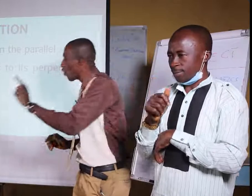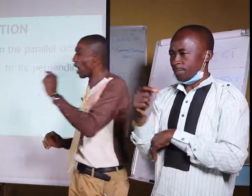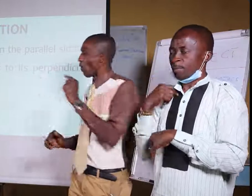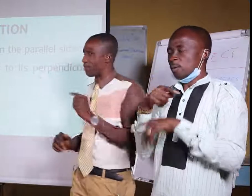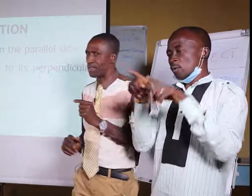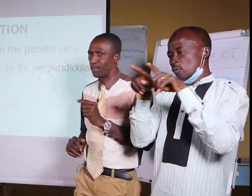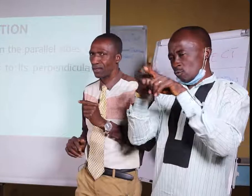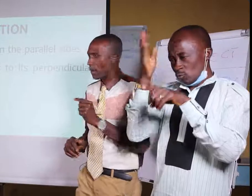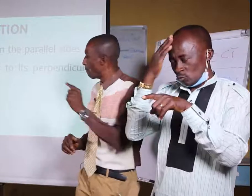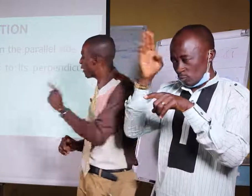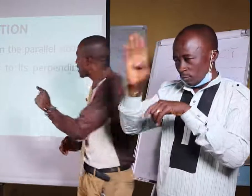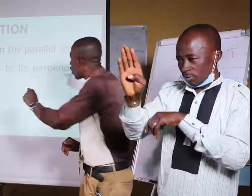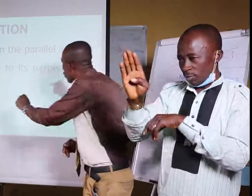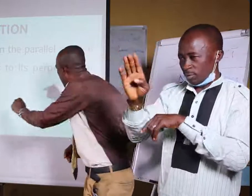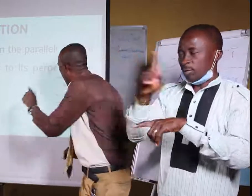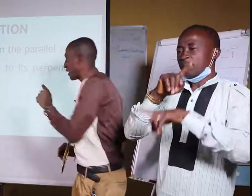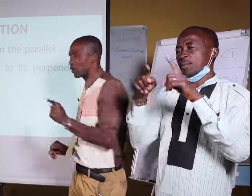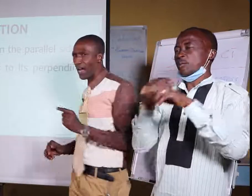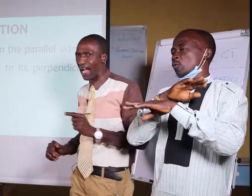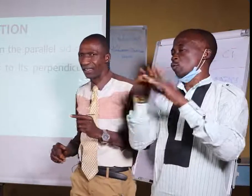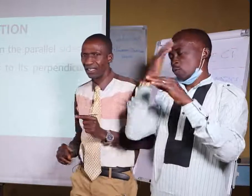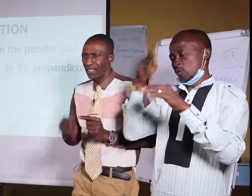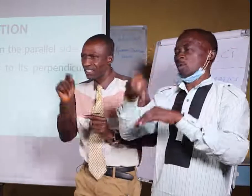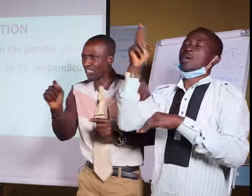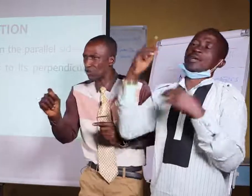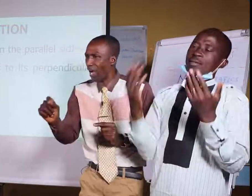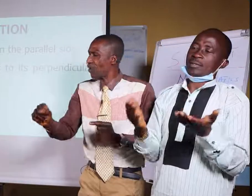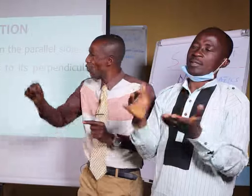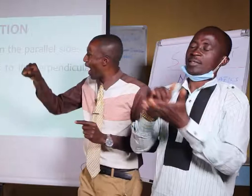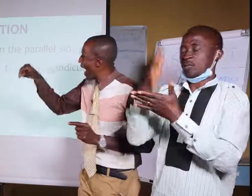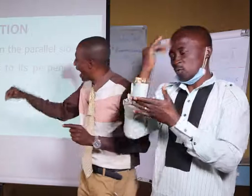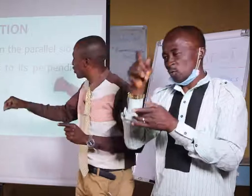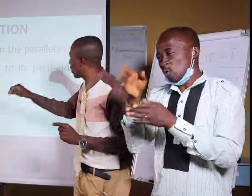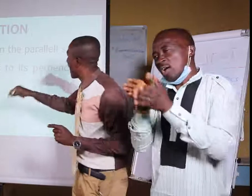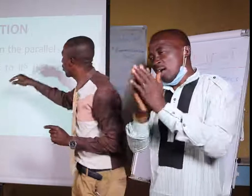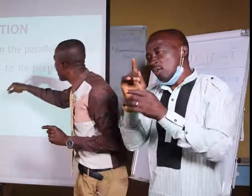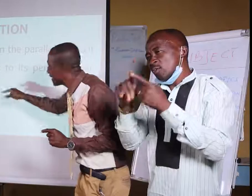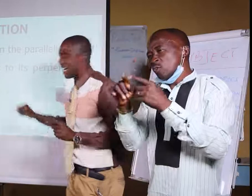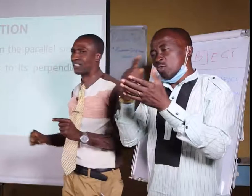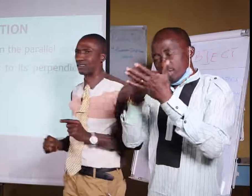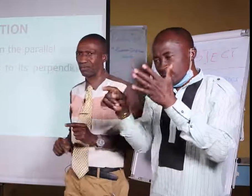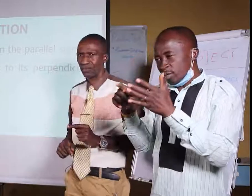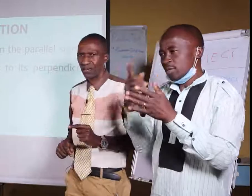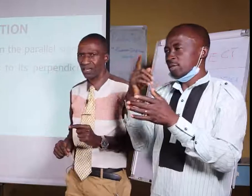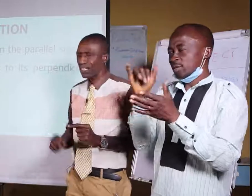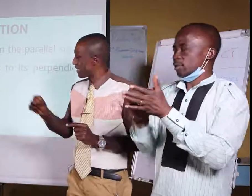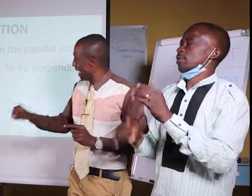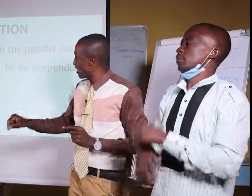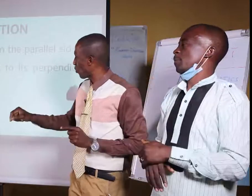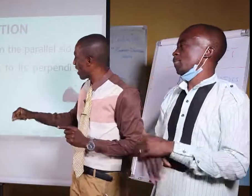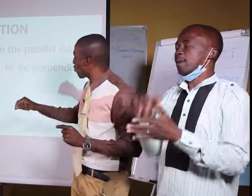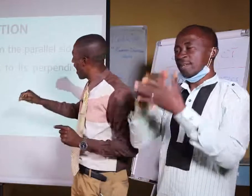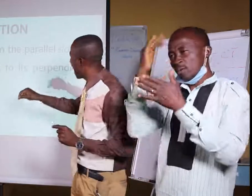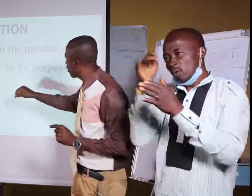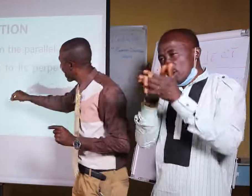also know our B, but we don't know the perpendicular height. That is why you are asked to calculate that. That